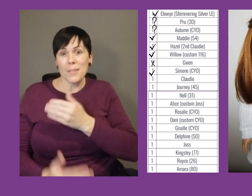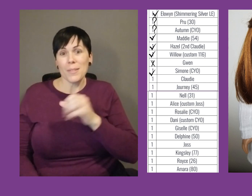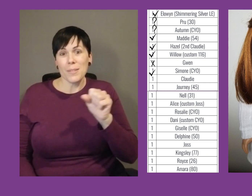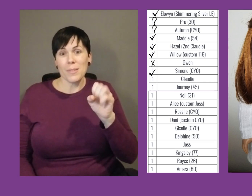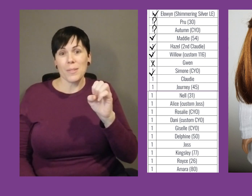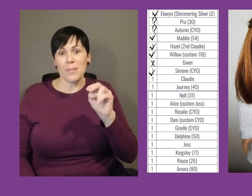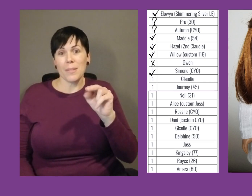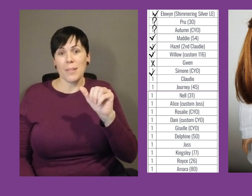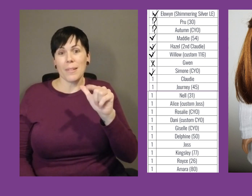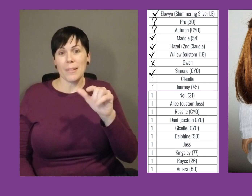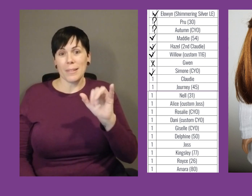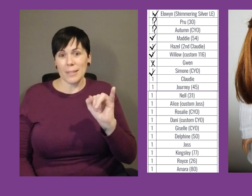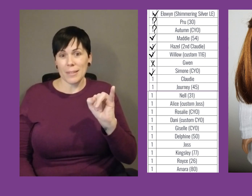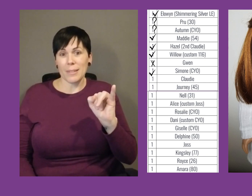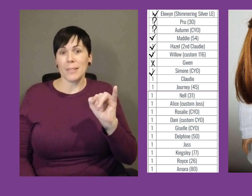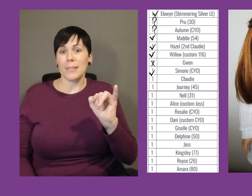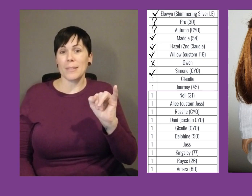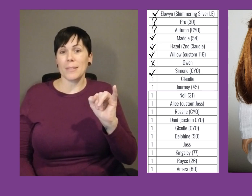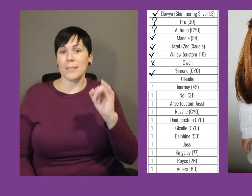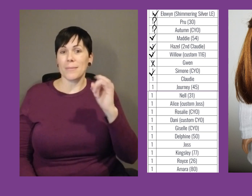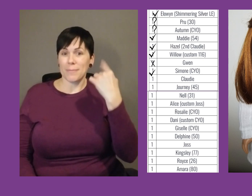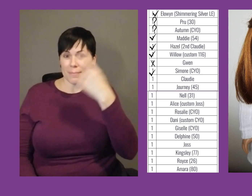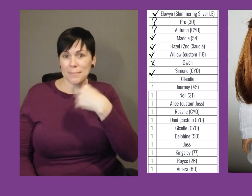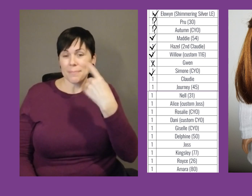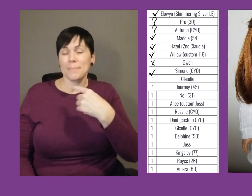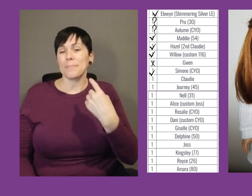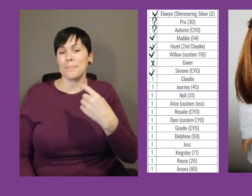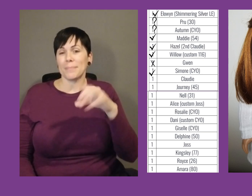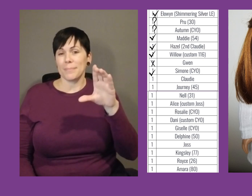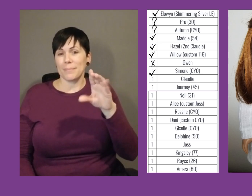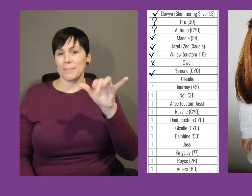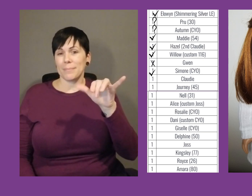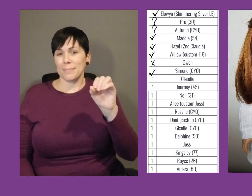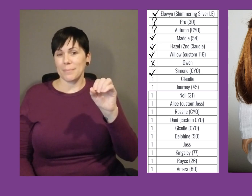right? But Simone is unique, and